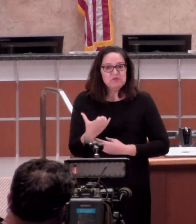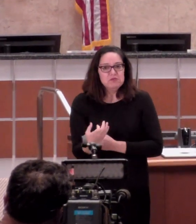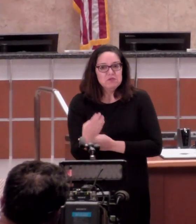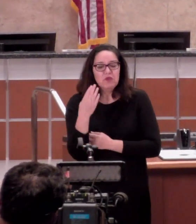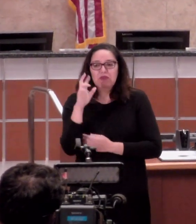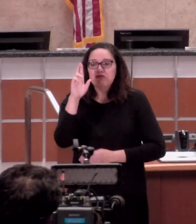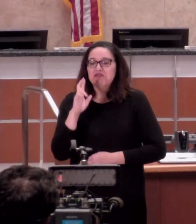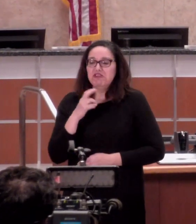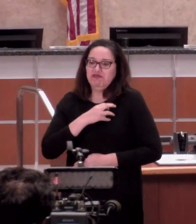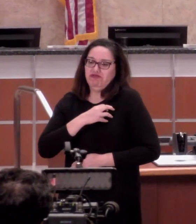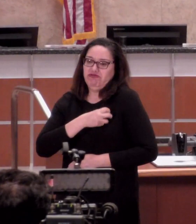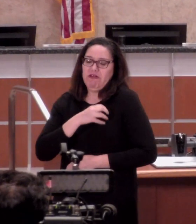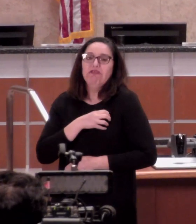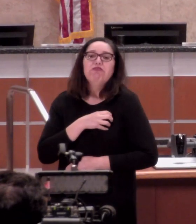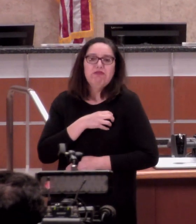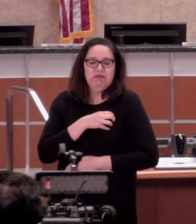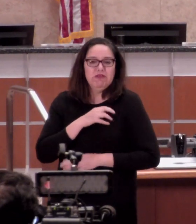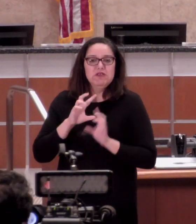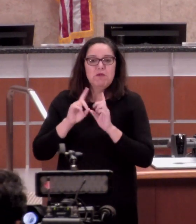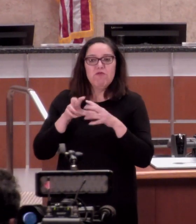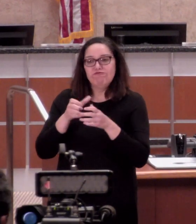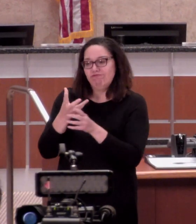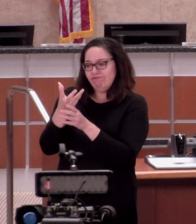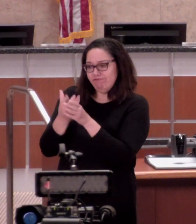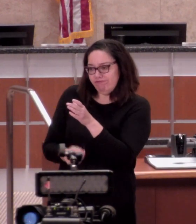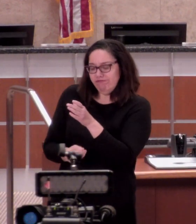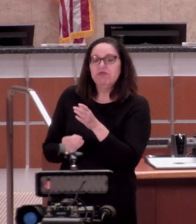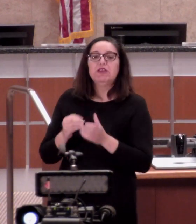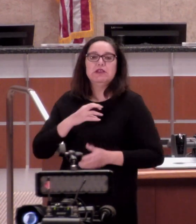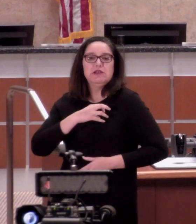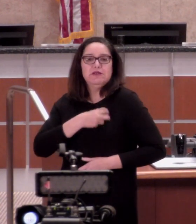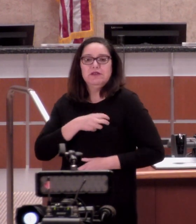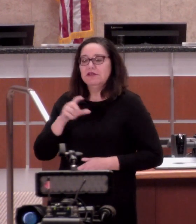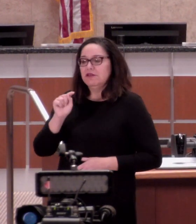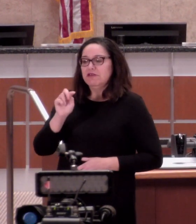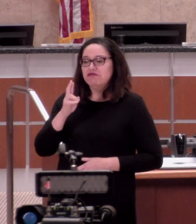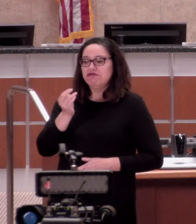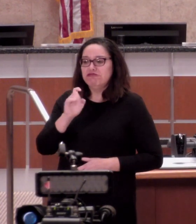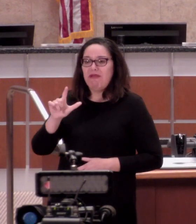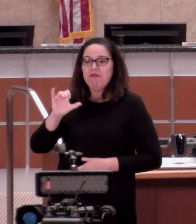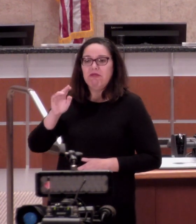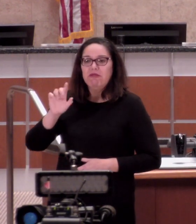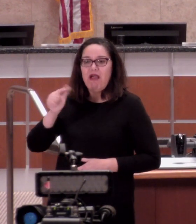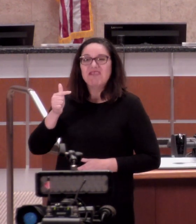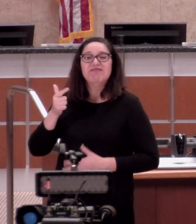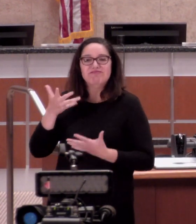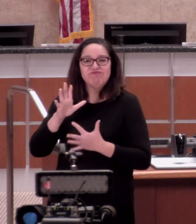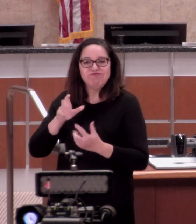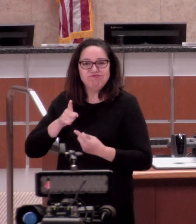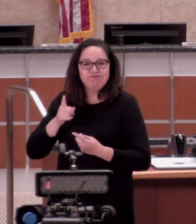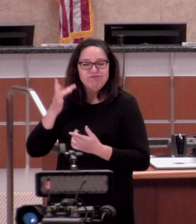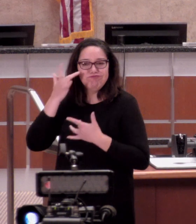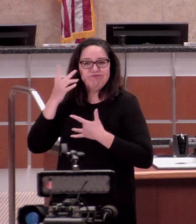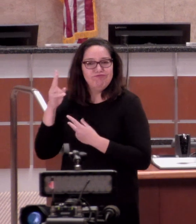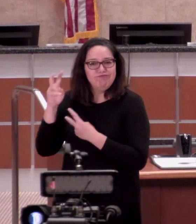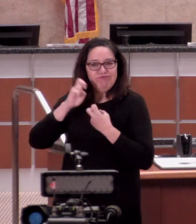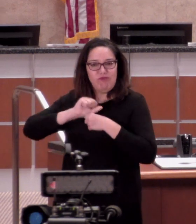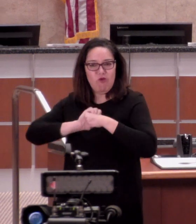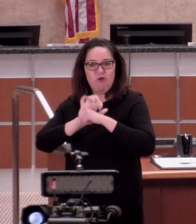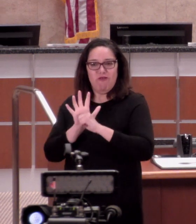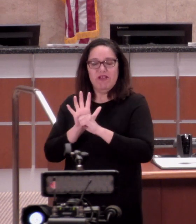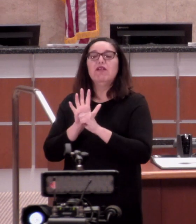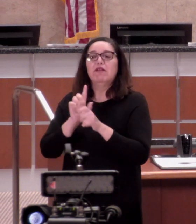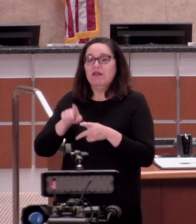Deputy Terrell Young after a battle with COVID-19 virus. Deputy Young began his career on December 8th,